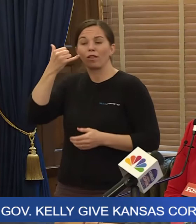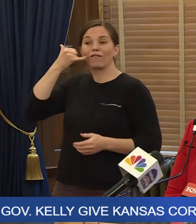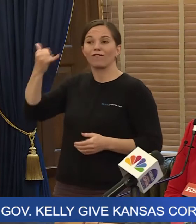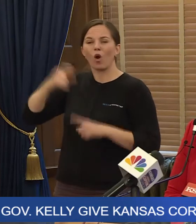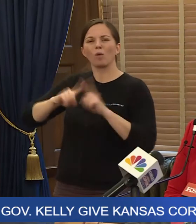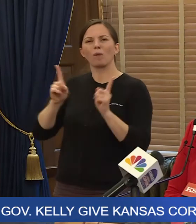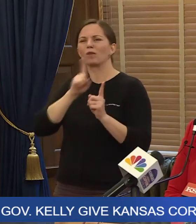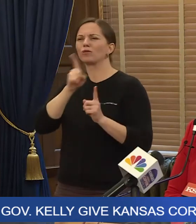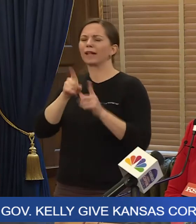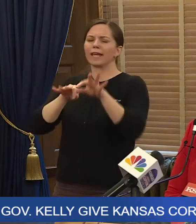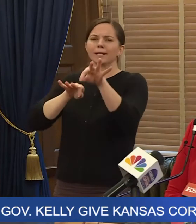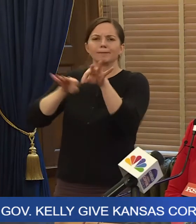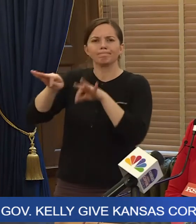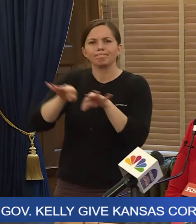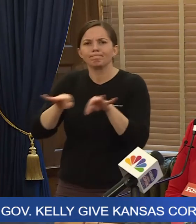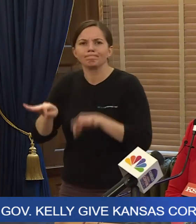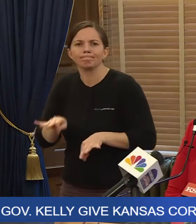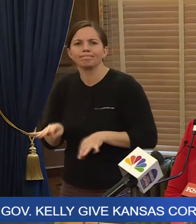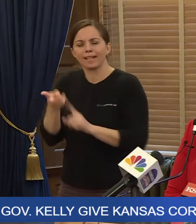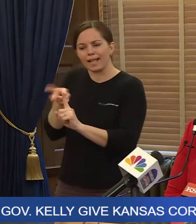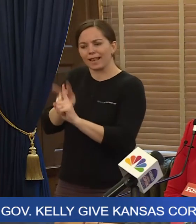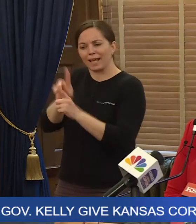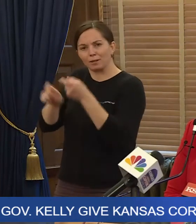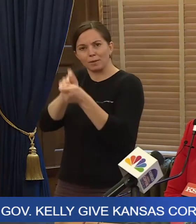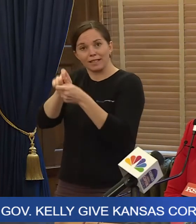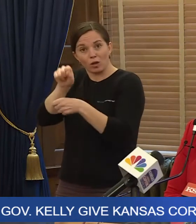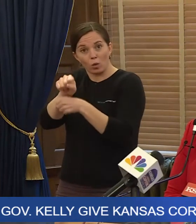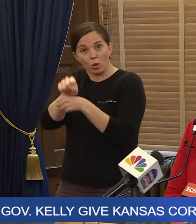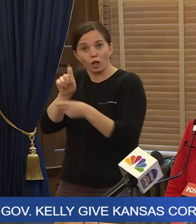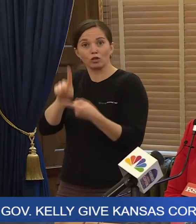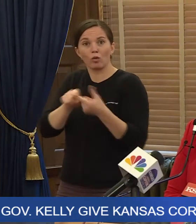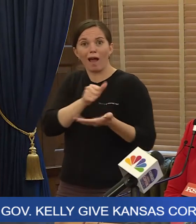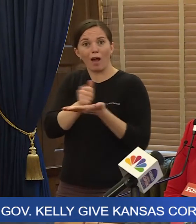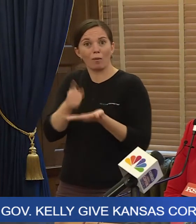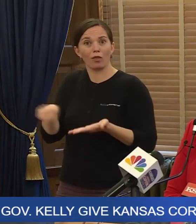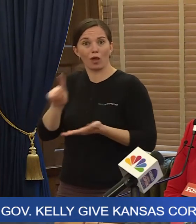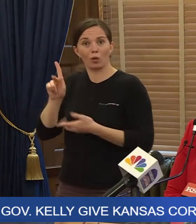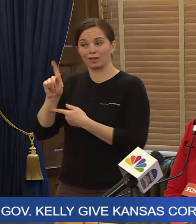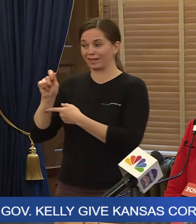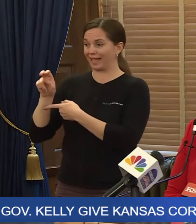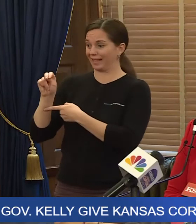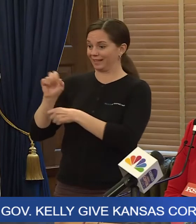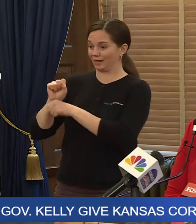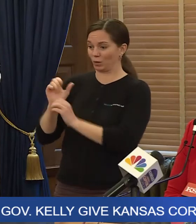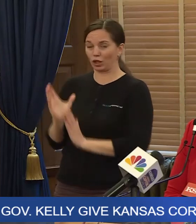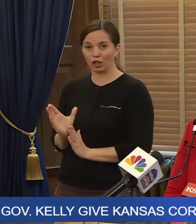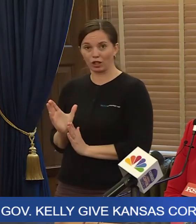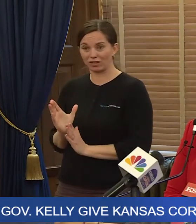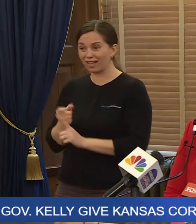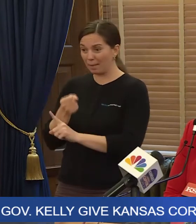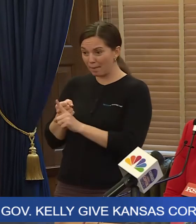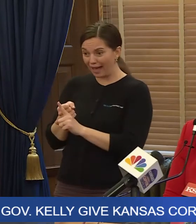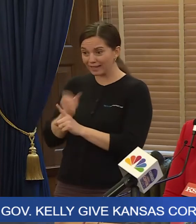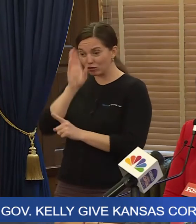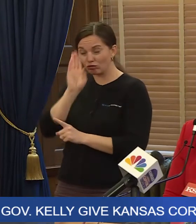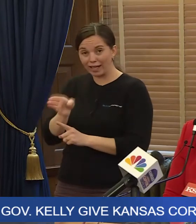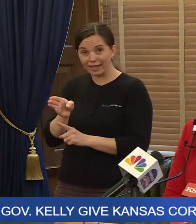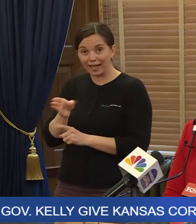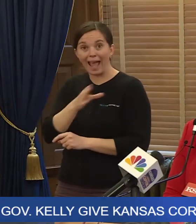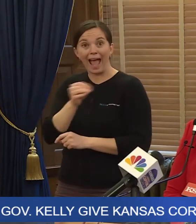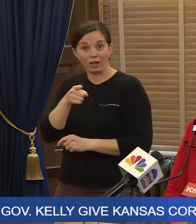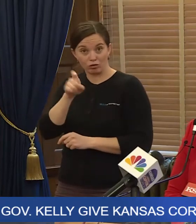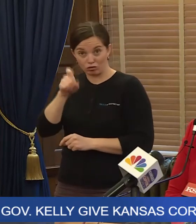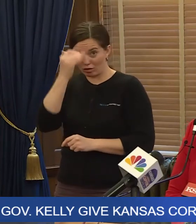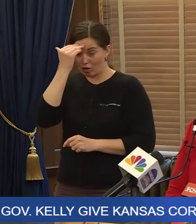the necessary and critical claim-specific work to assist our fellow working Kansans who have been impacted by this crisis. And you should